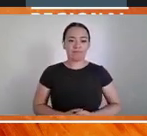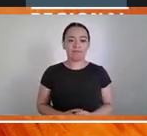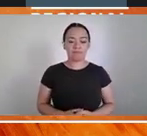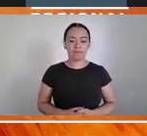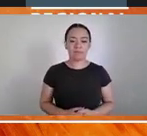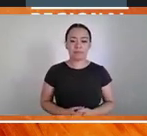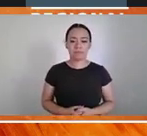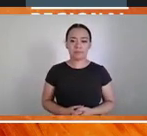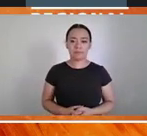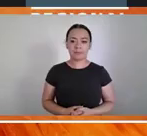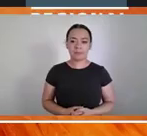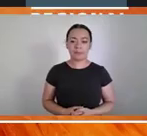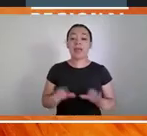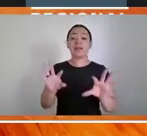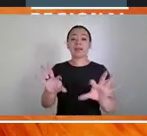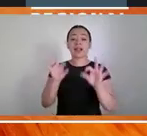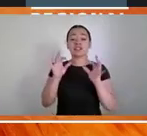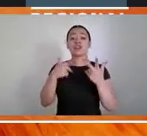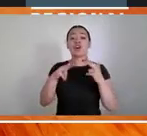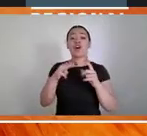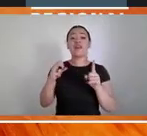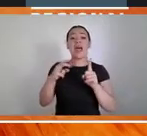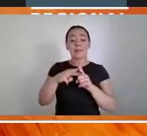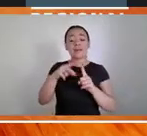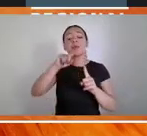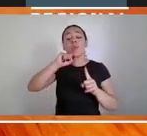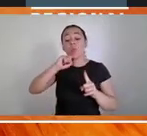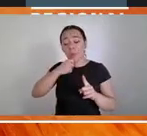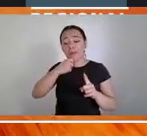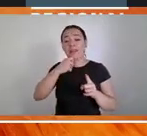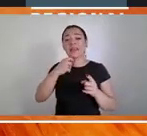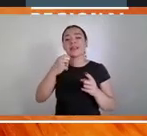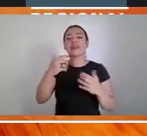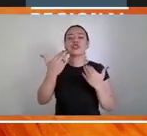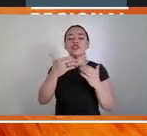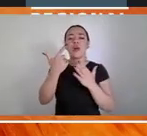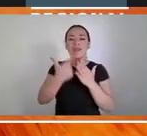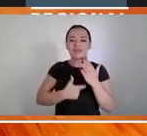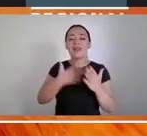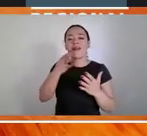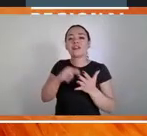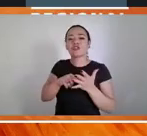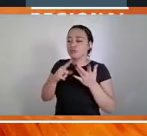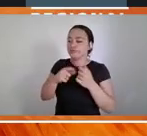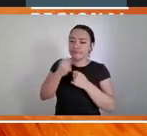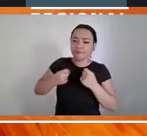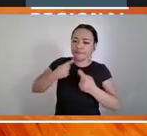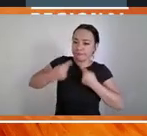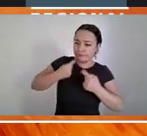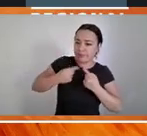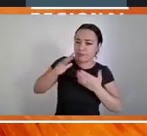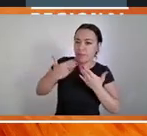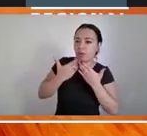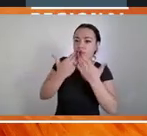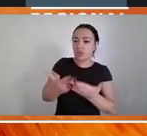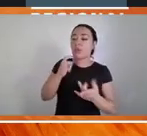A selection of applicants will be shortlisted and invited to submit a more detailed proposal. Expanded proposals will be assessed